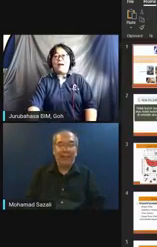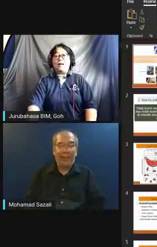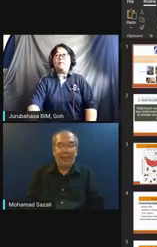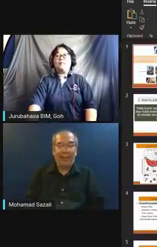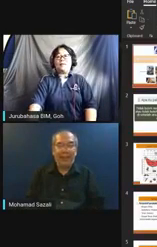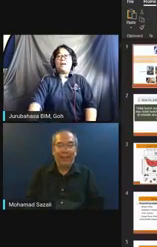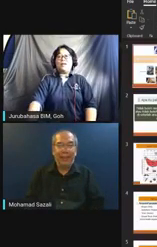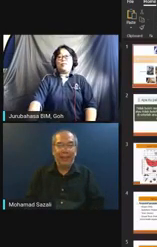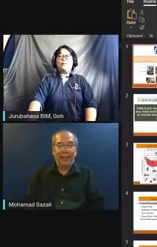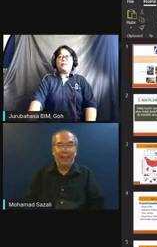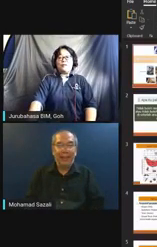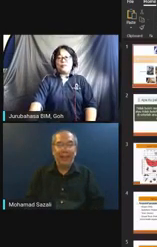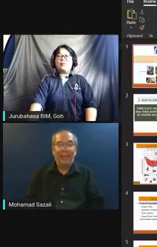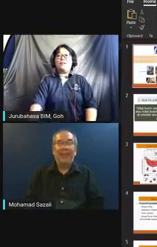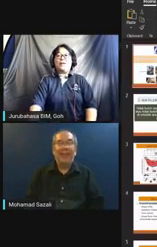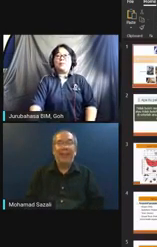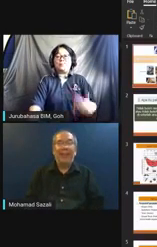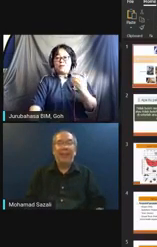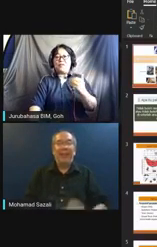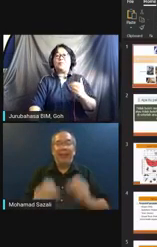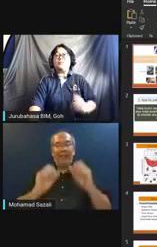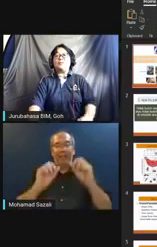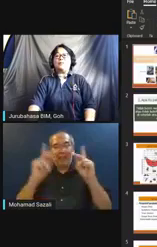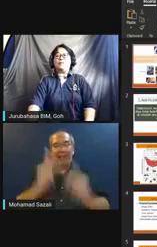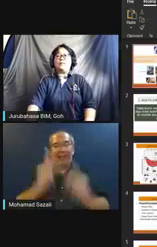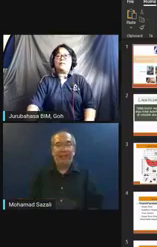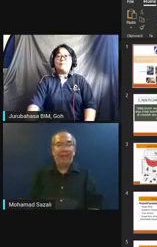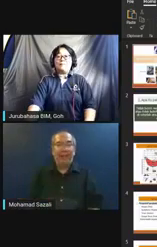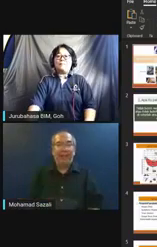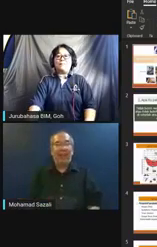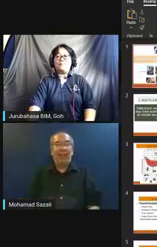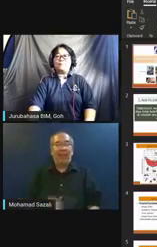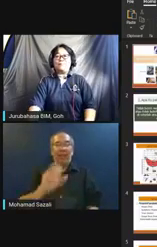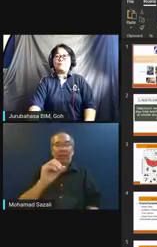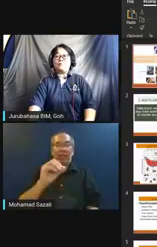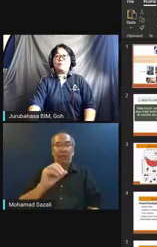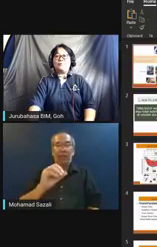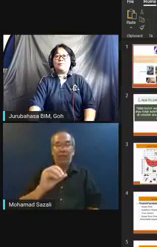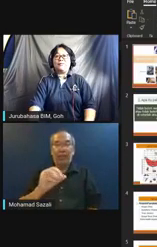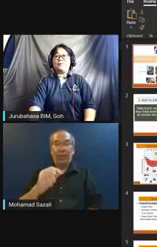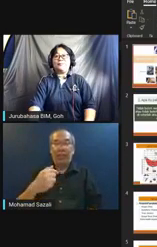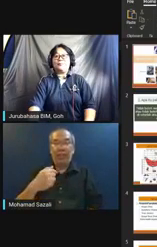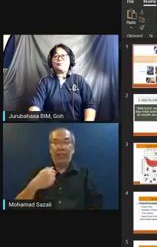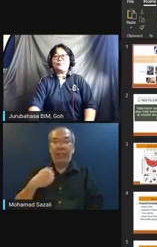no one behind and to be inclusive as much as possible.